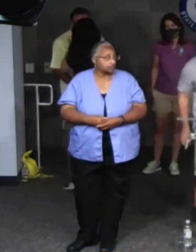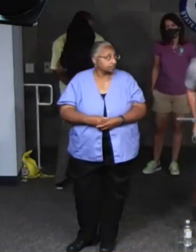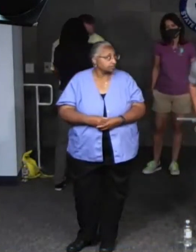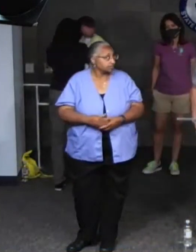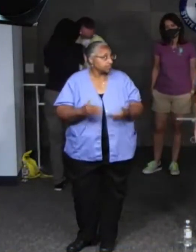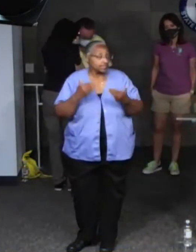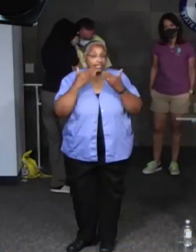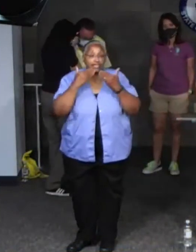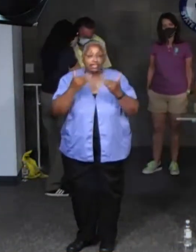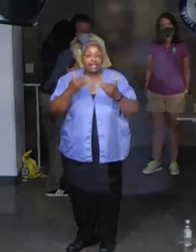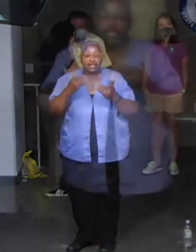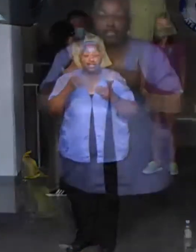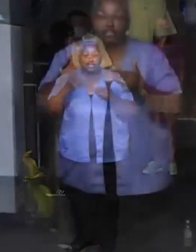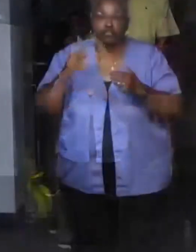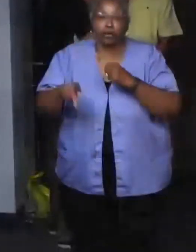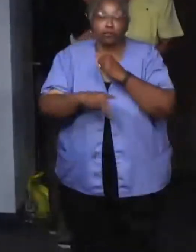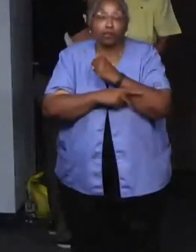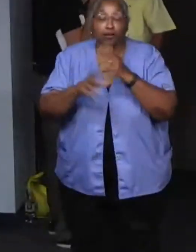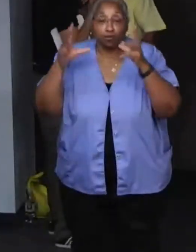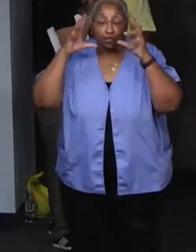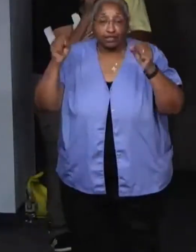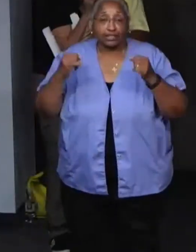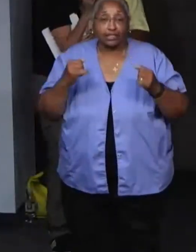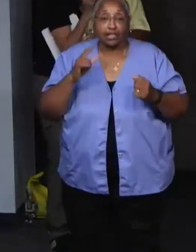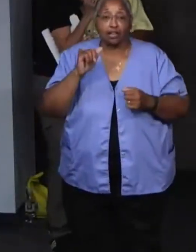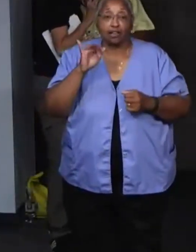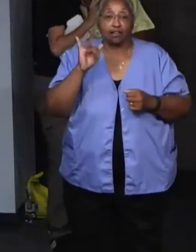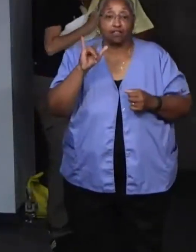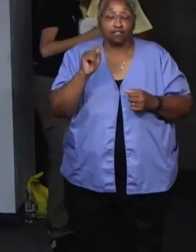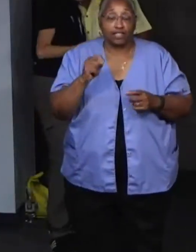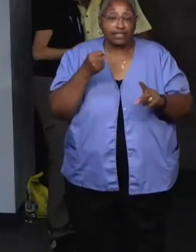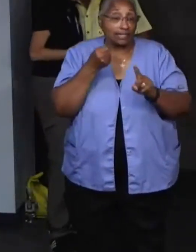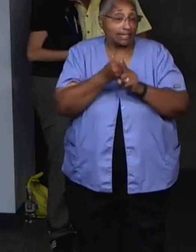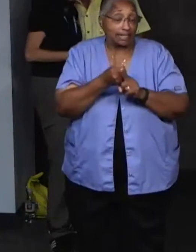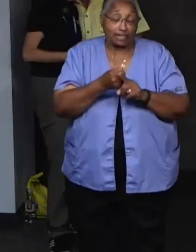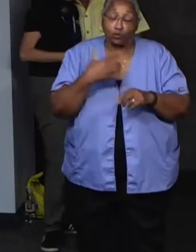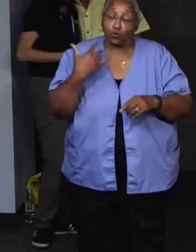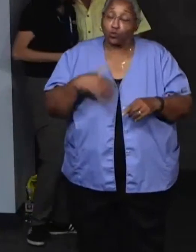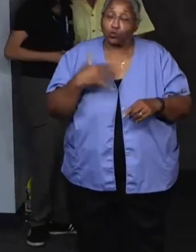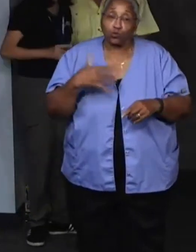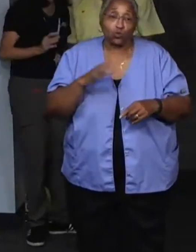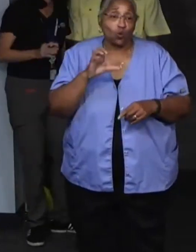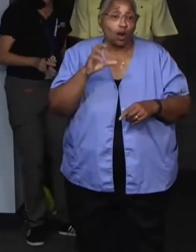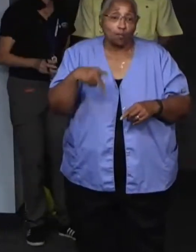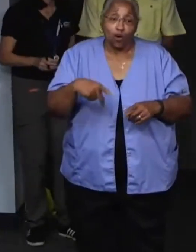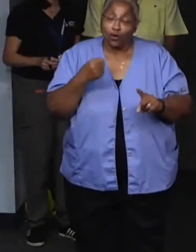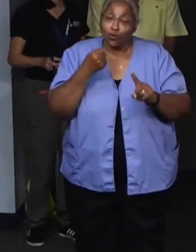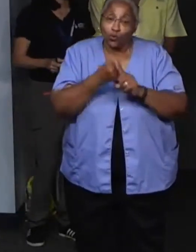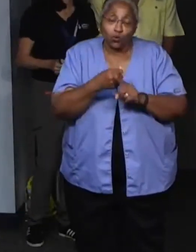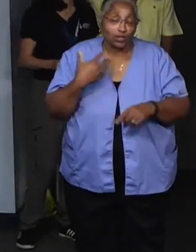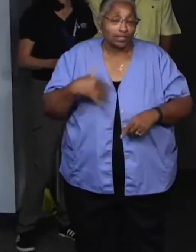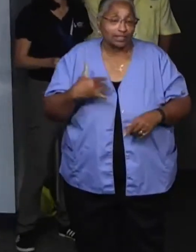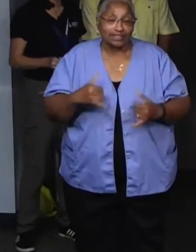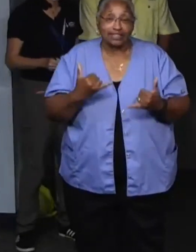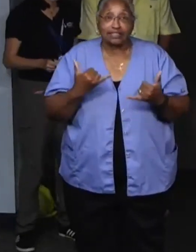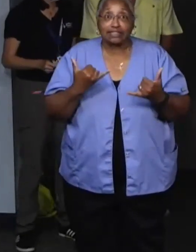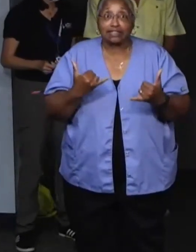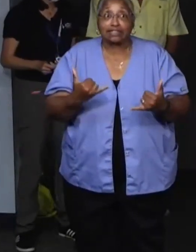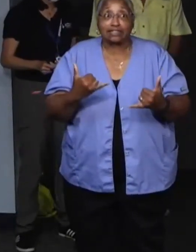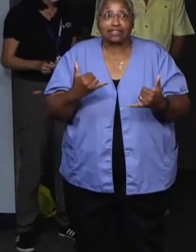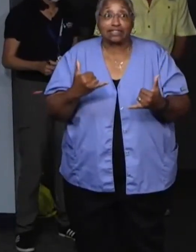Thank you, Parish President. Look, this is Lafitte was hit hard. Barataria, Crown Point was hit very hard, and this is we're in the fifth round